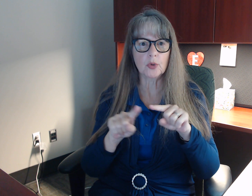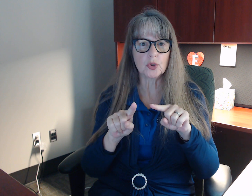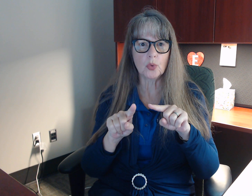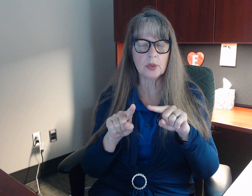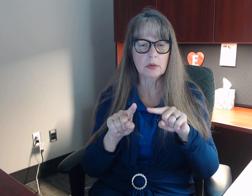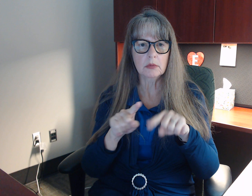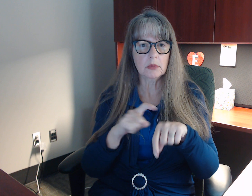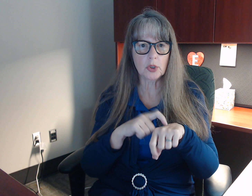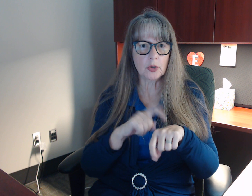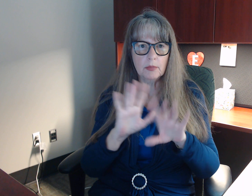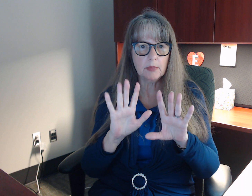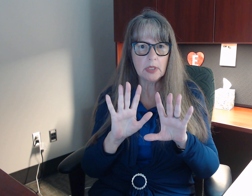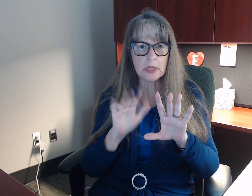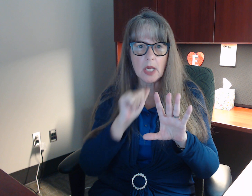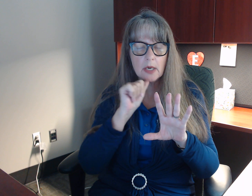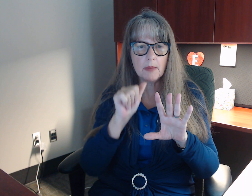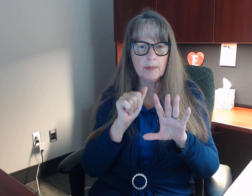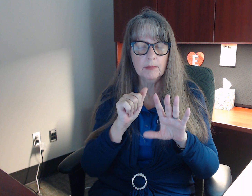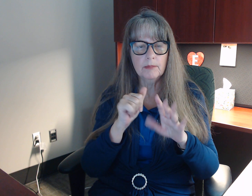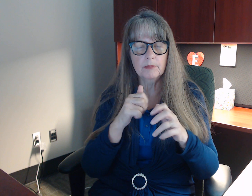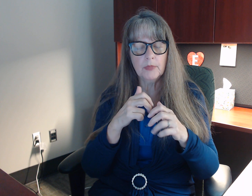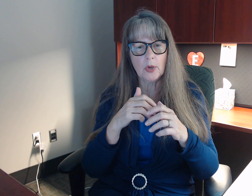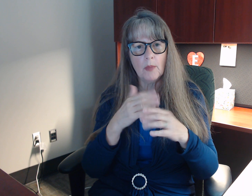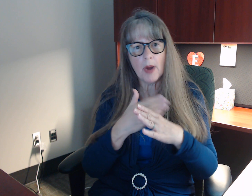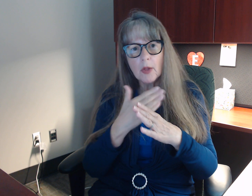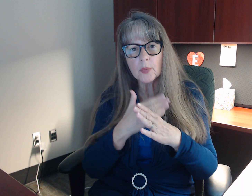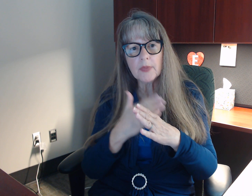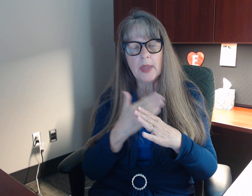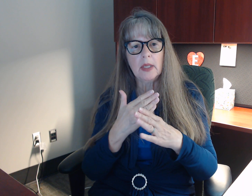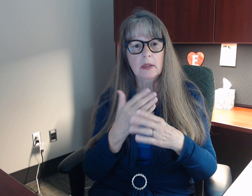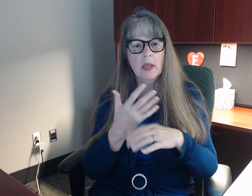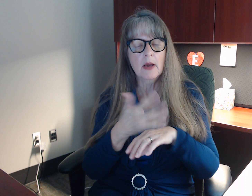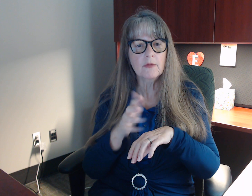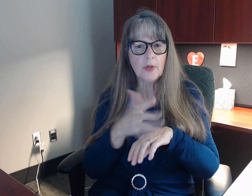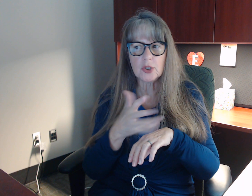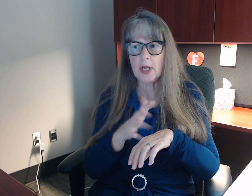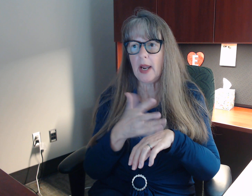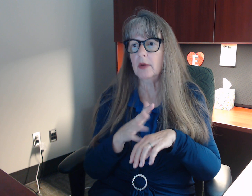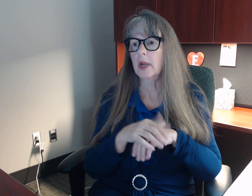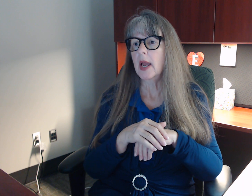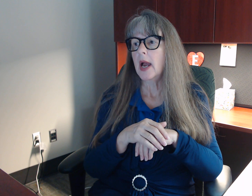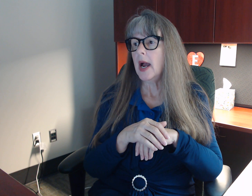short term, it's not going to, bother it. They can flush it out.